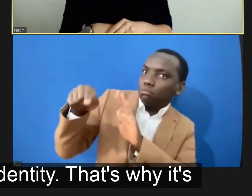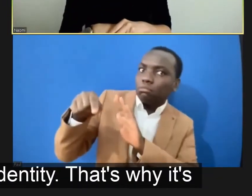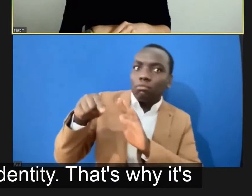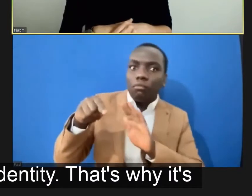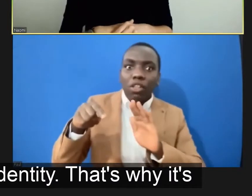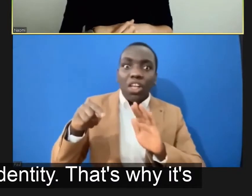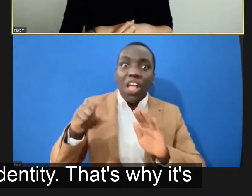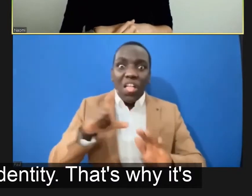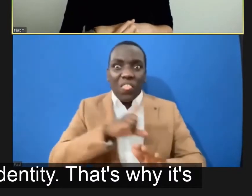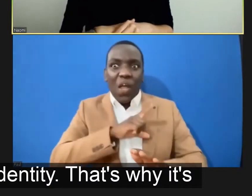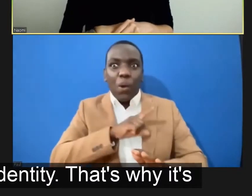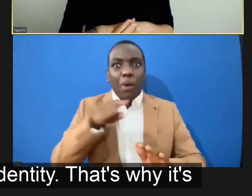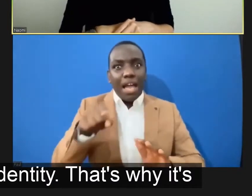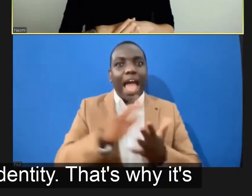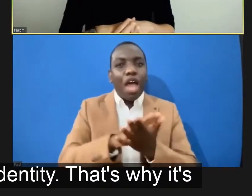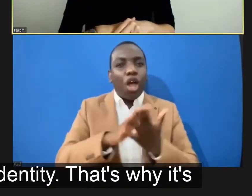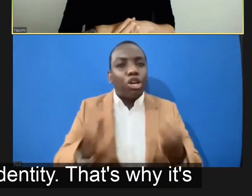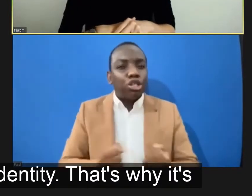with them